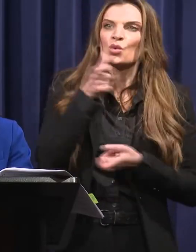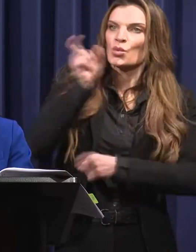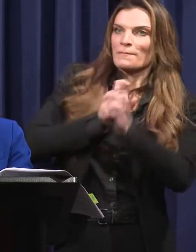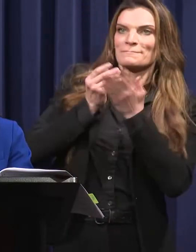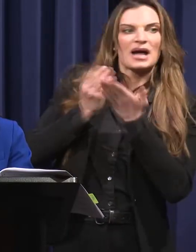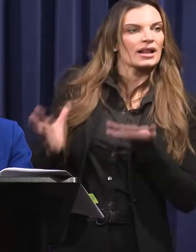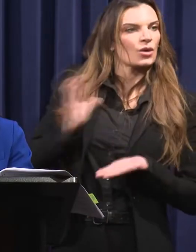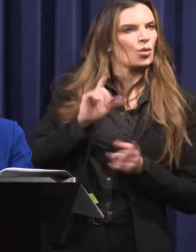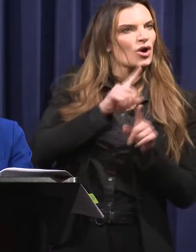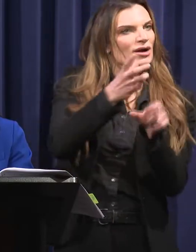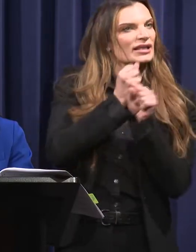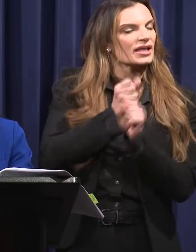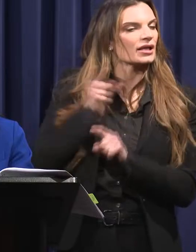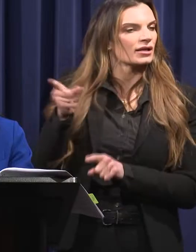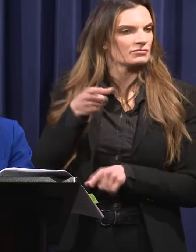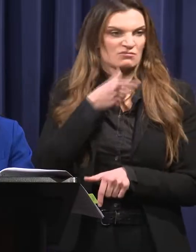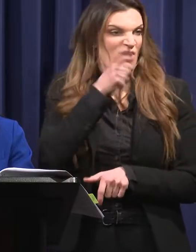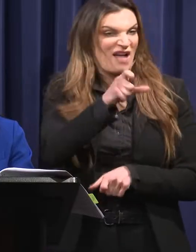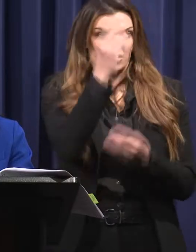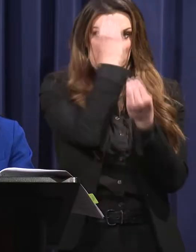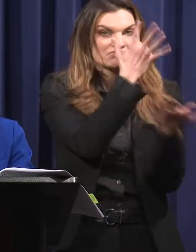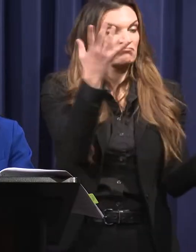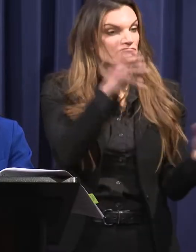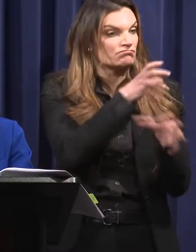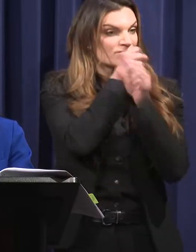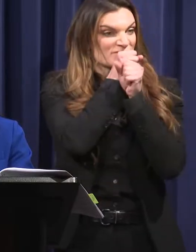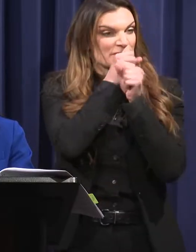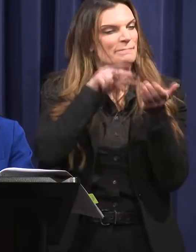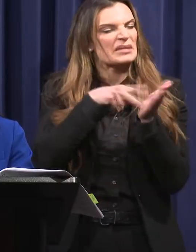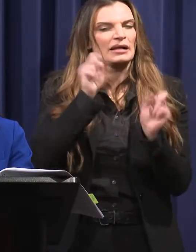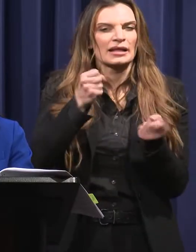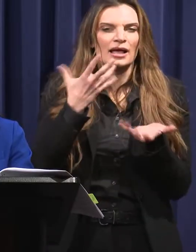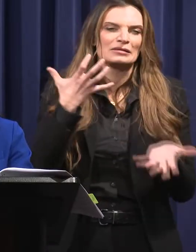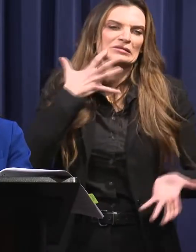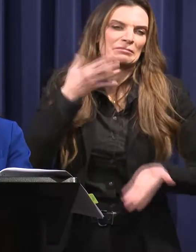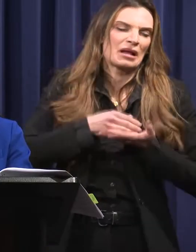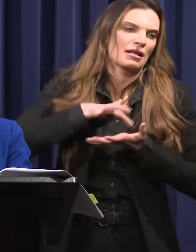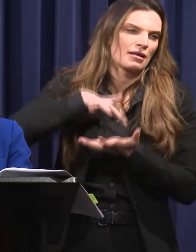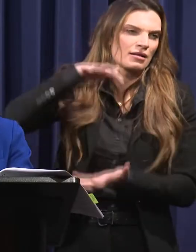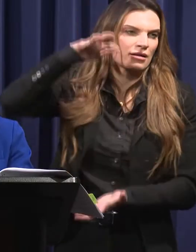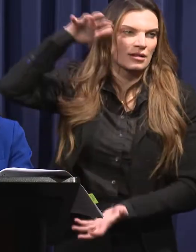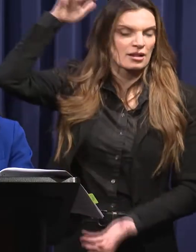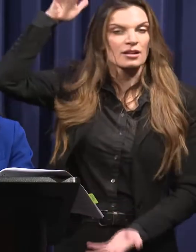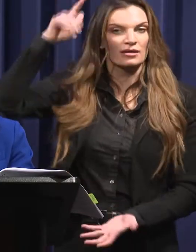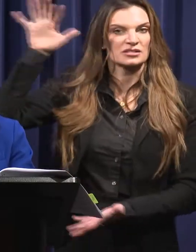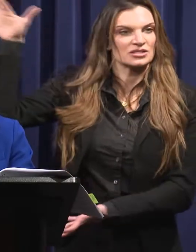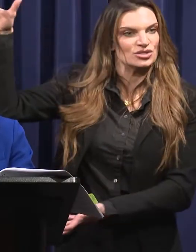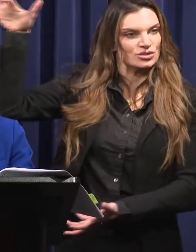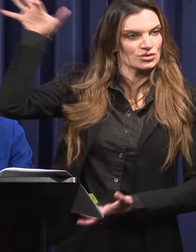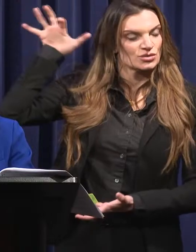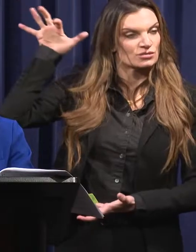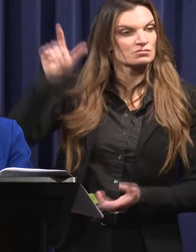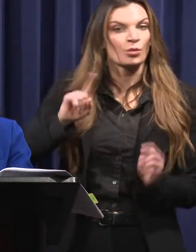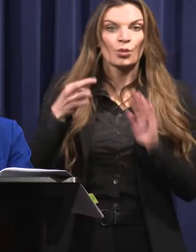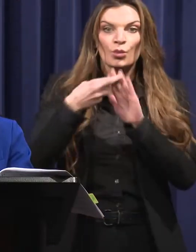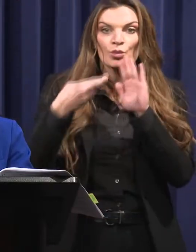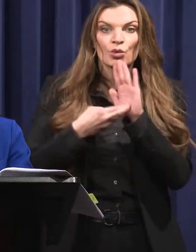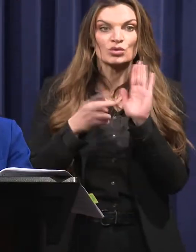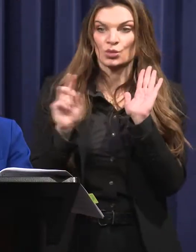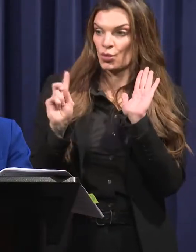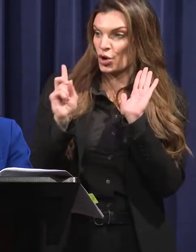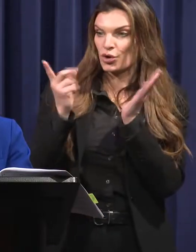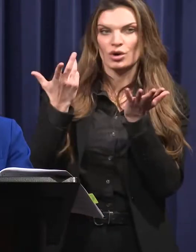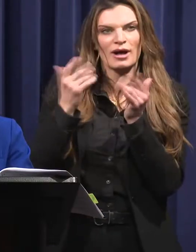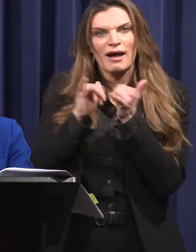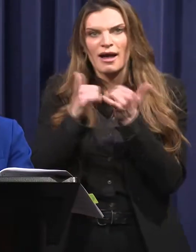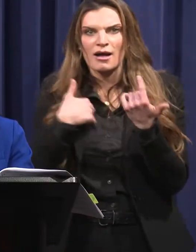so easy to raise massive amounts of money, and there are very few rules on how this money can be